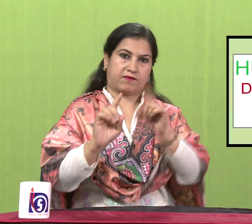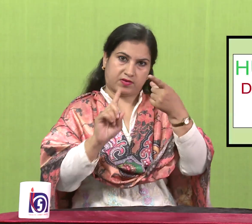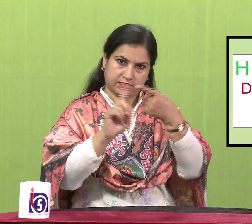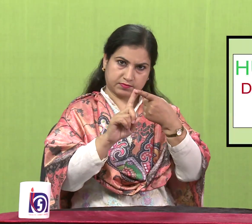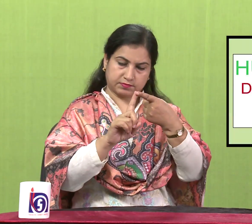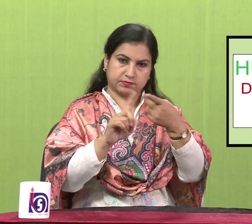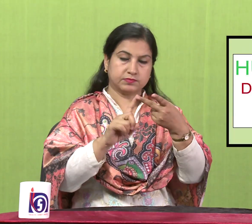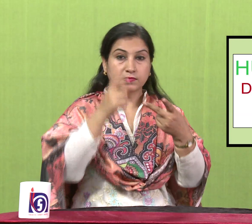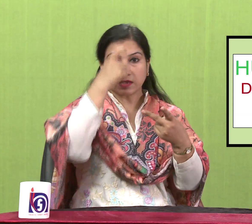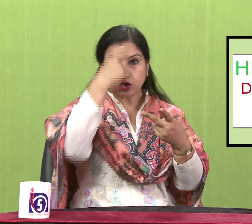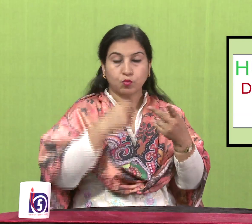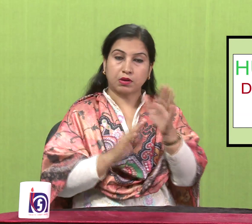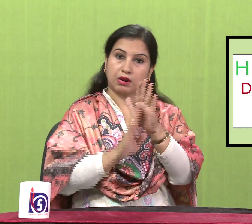human development,